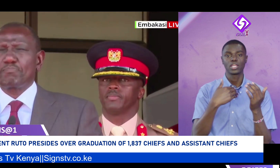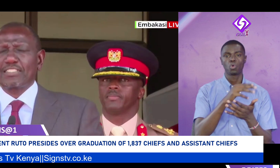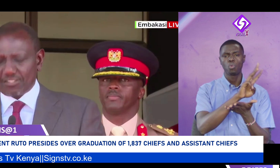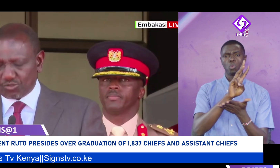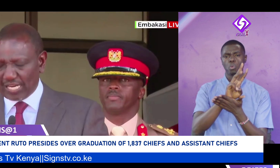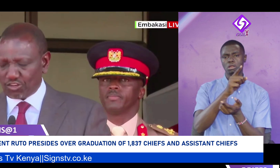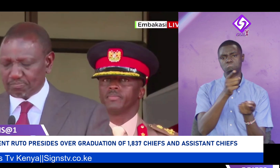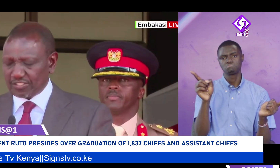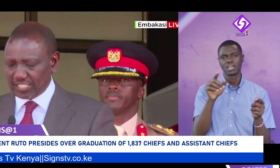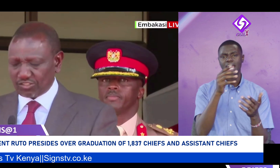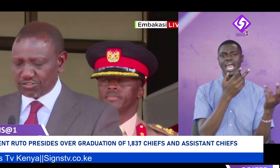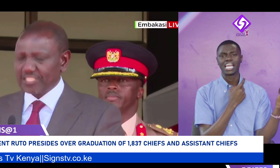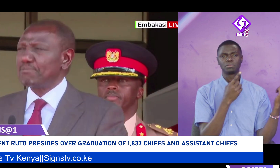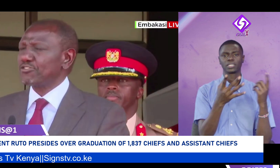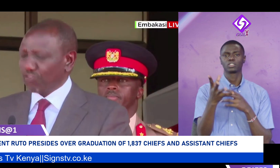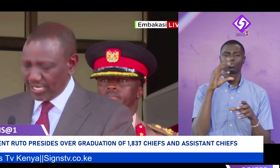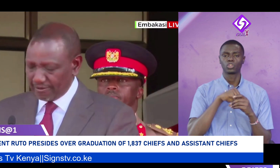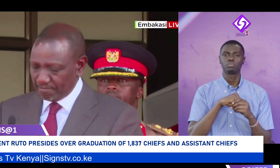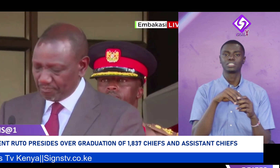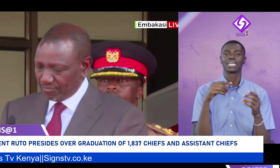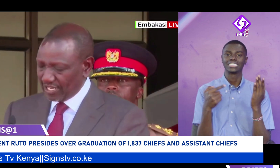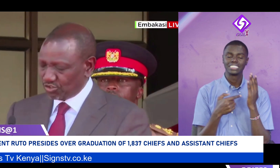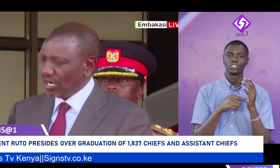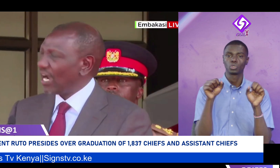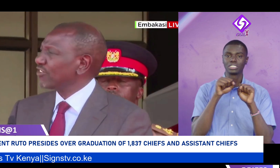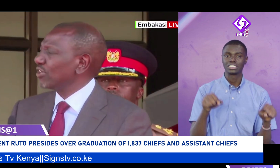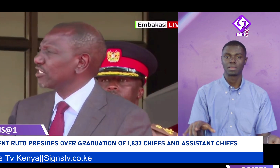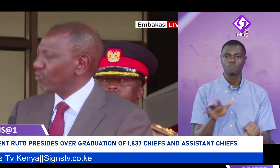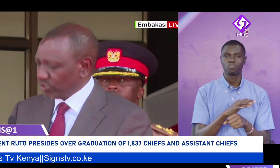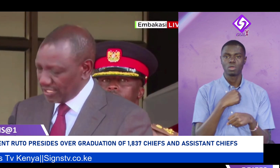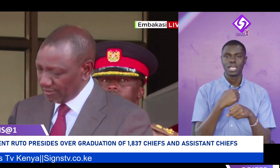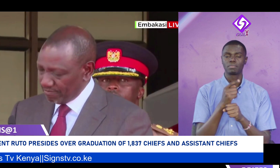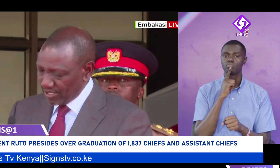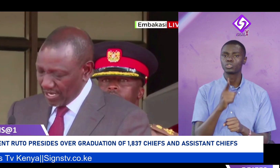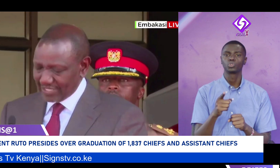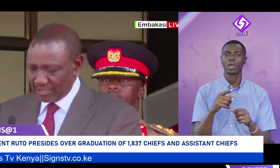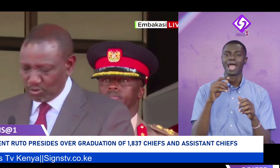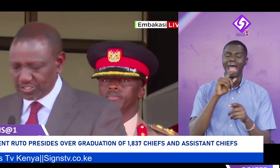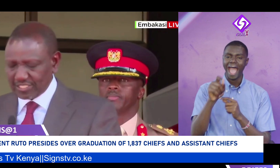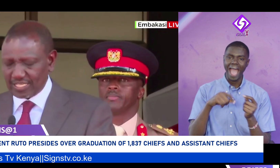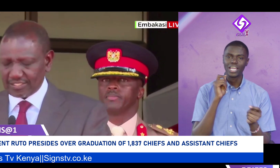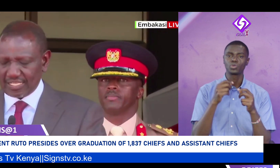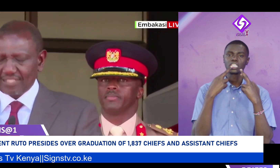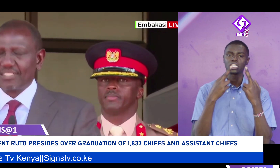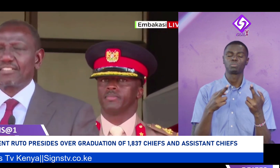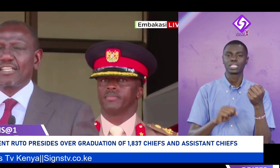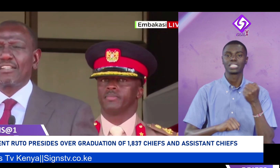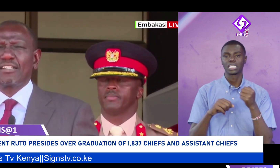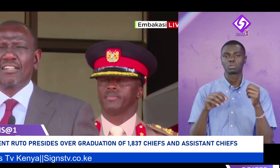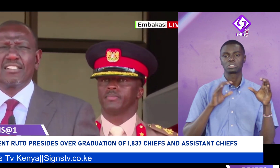expected to adopt digital systems fully, ensure accurate reporting, and support citizens in accessing